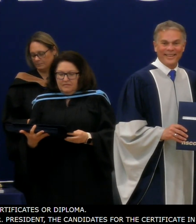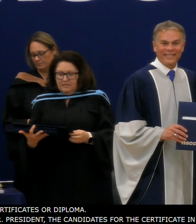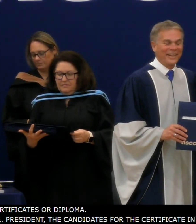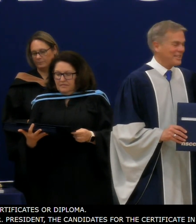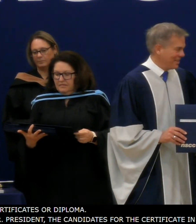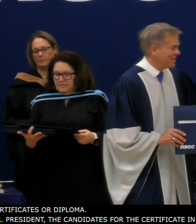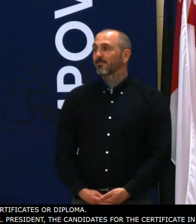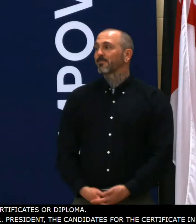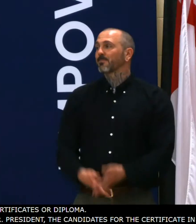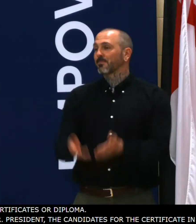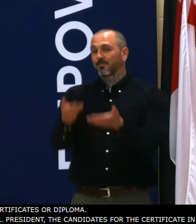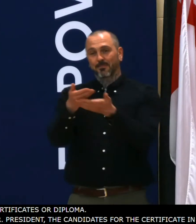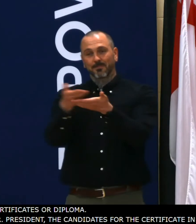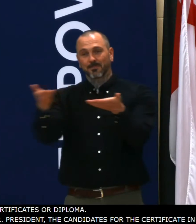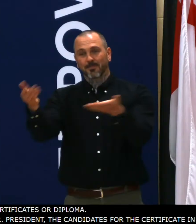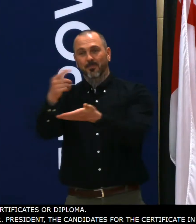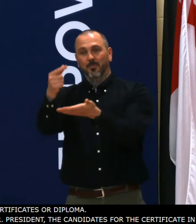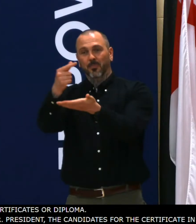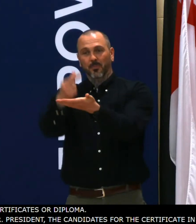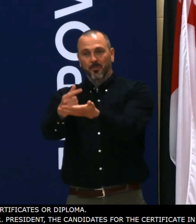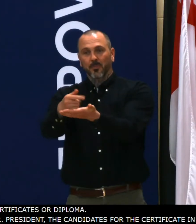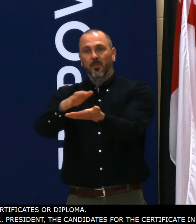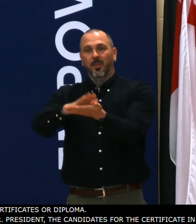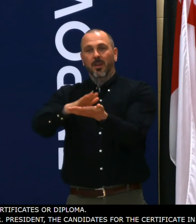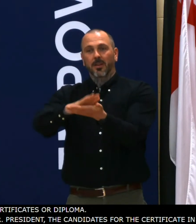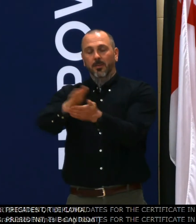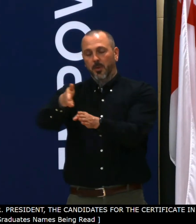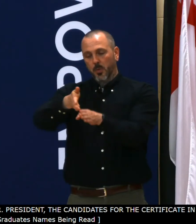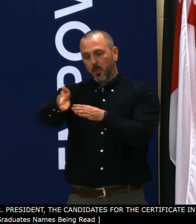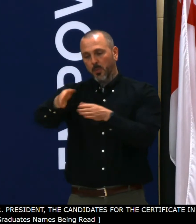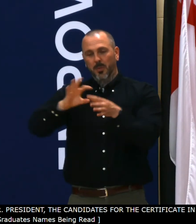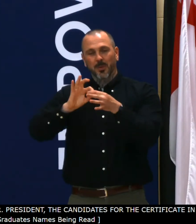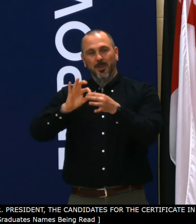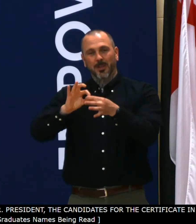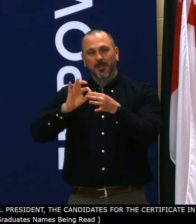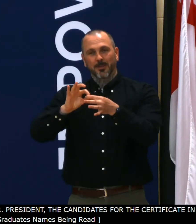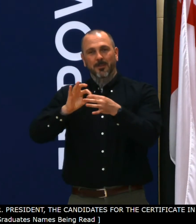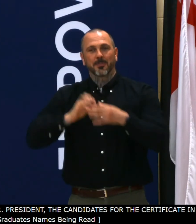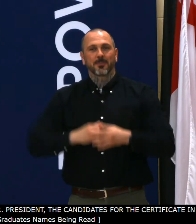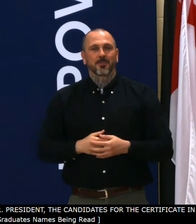Mr. President, the graduates in Academic and Career Connections.